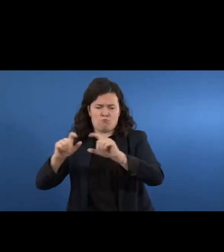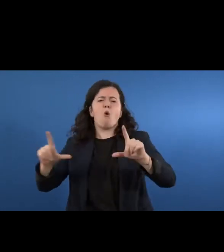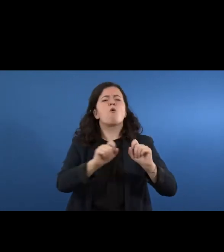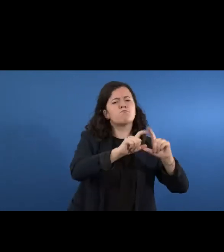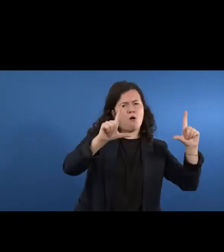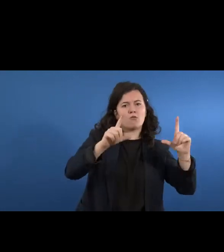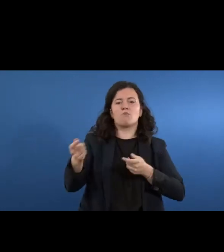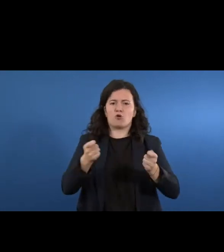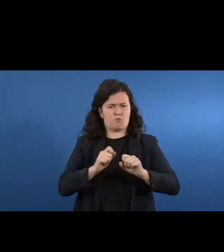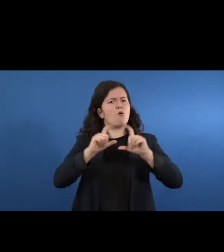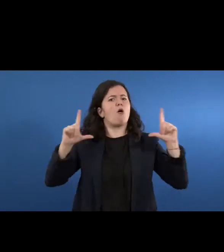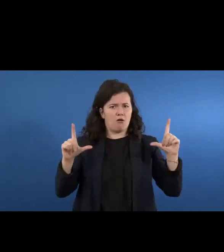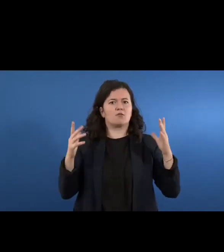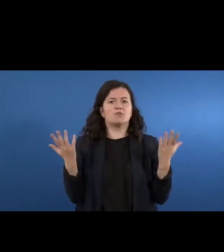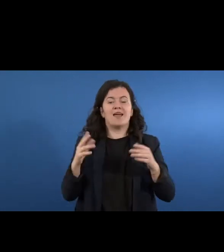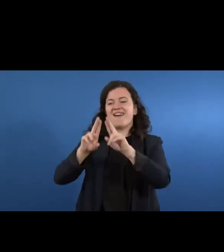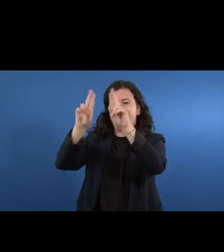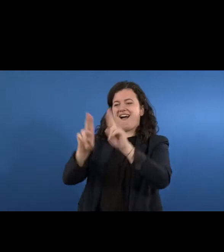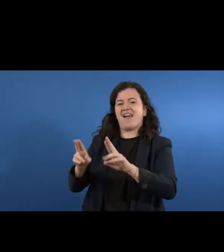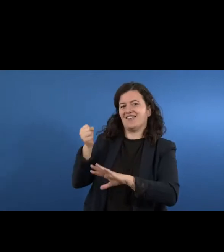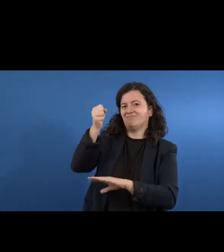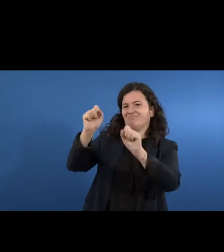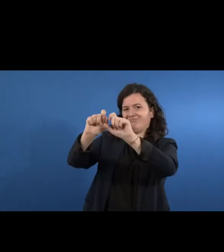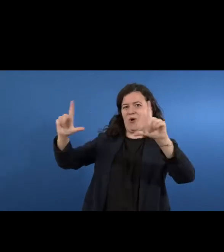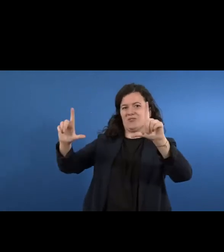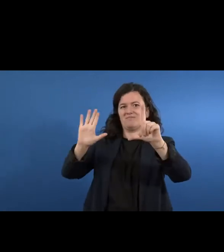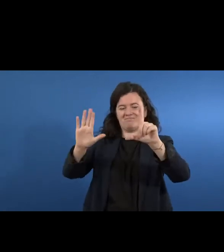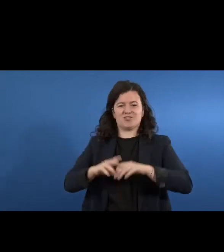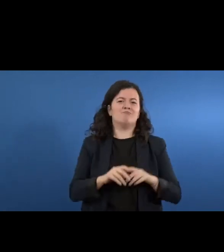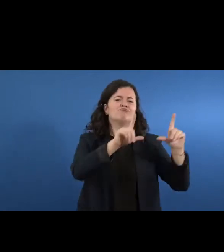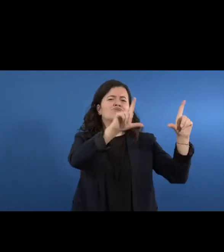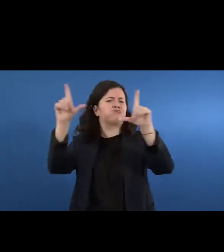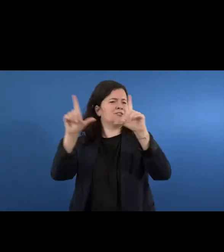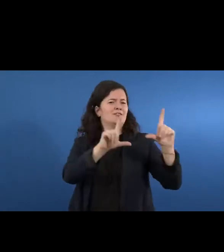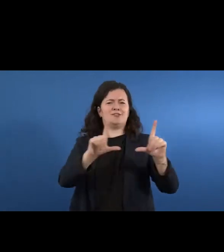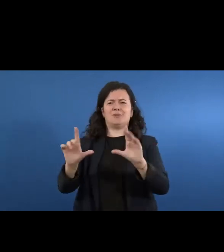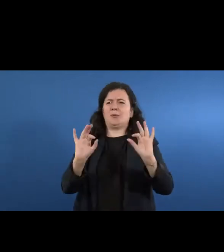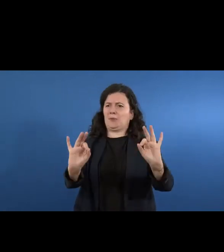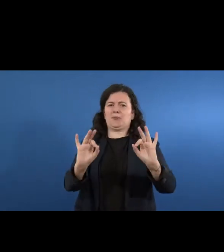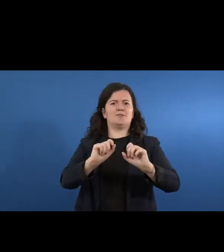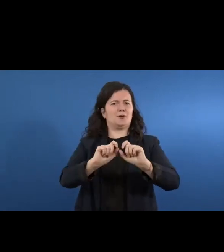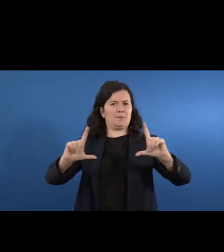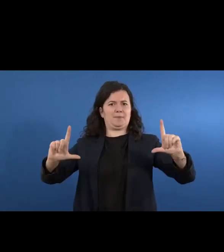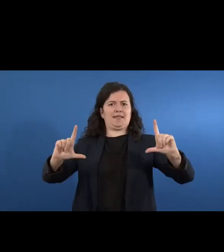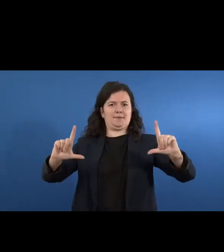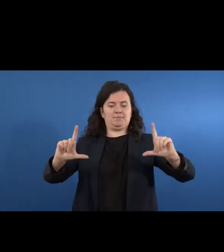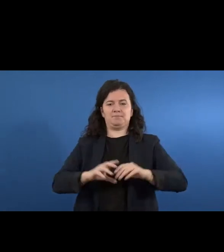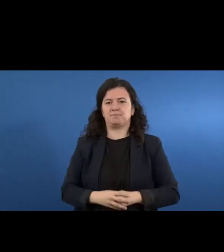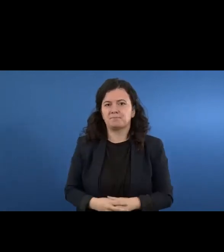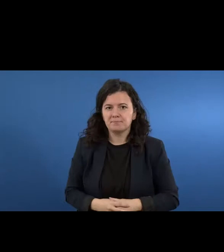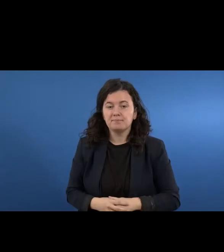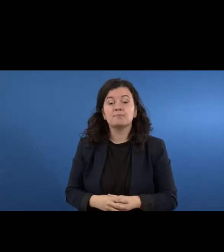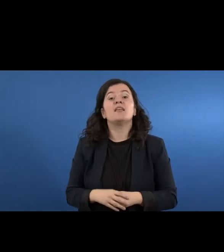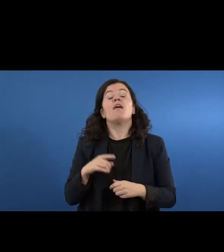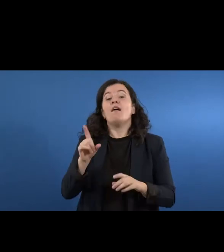moderator, myself, and of course, international sign interpreters who are joining us today. As Giselle said, we have also interpretation